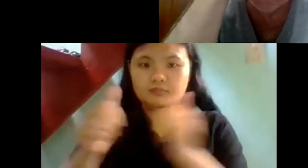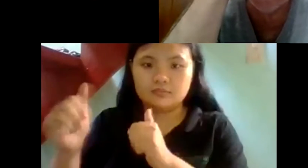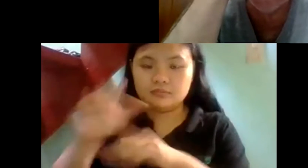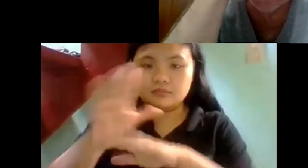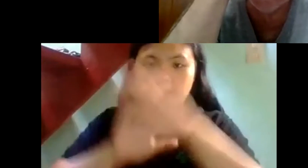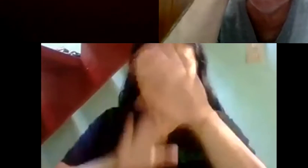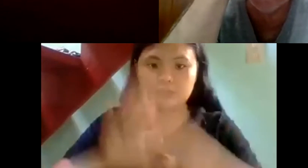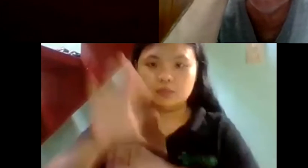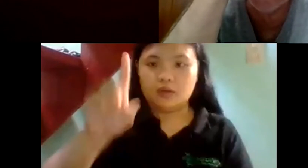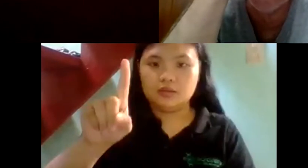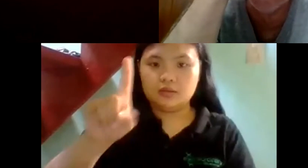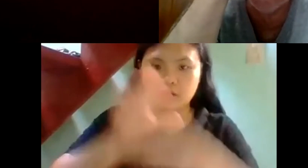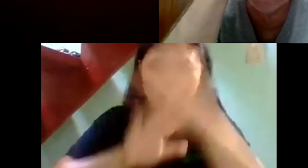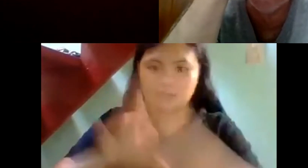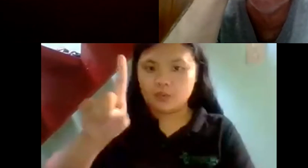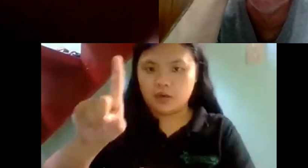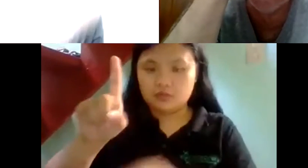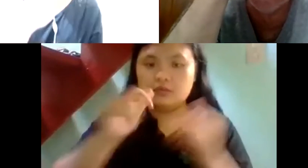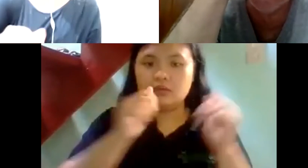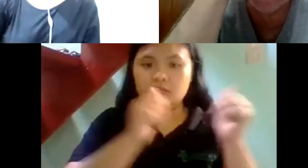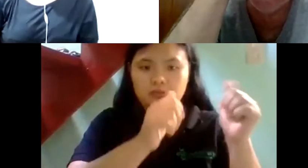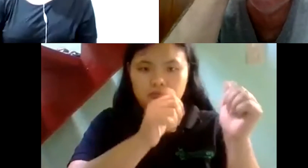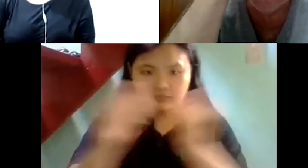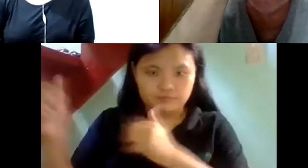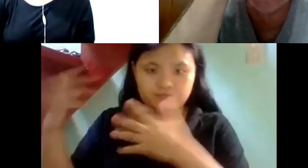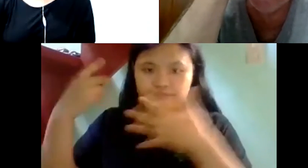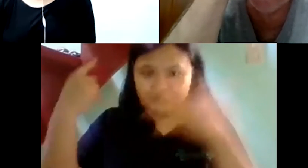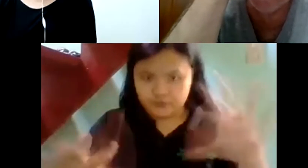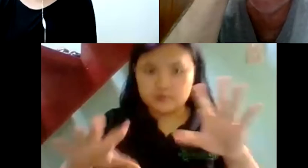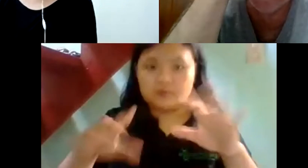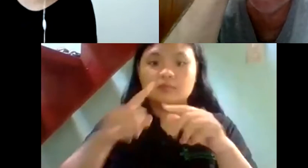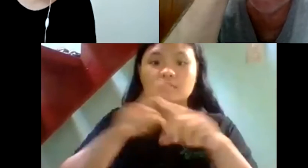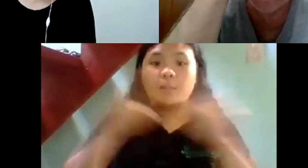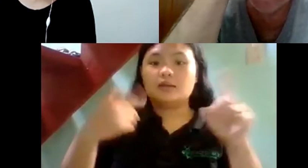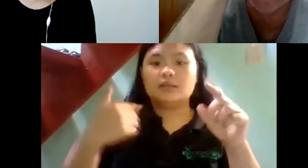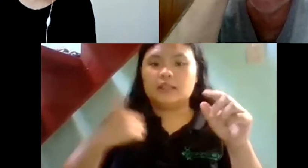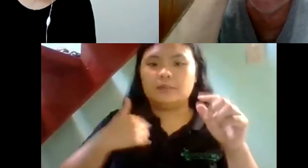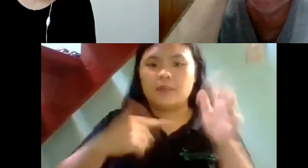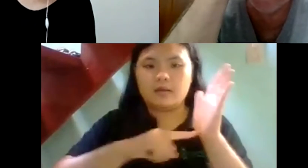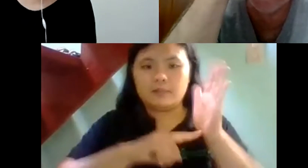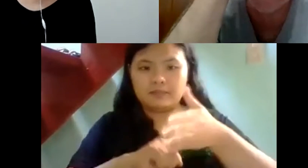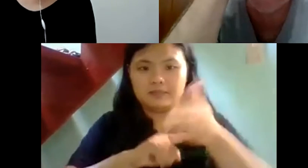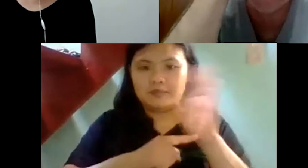we're already done with the handshake arrangement for the one hand sign.